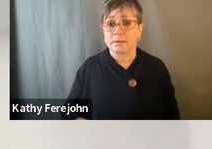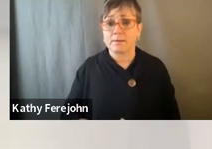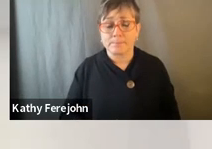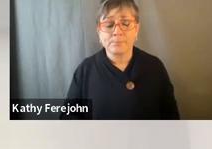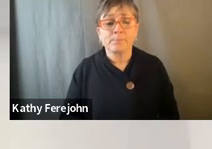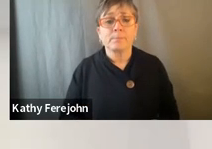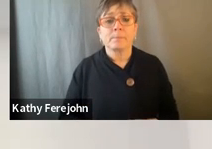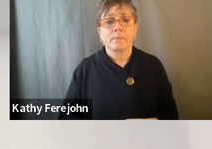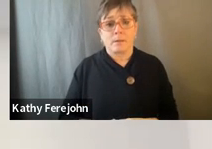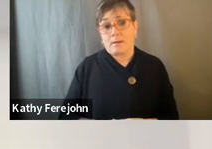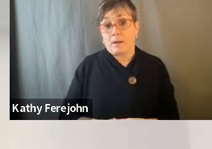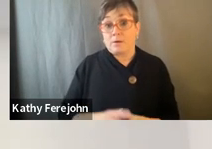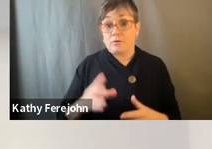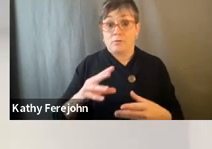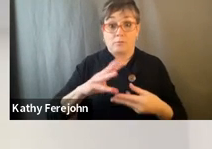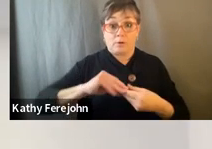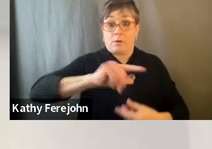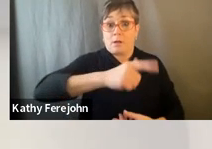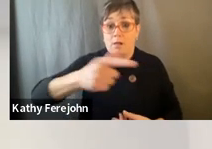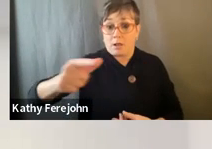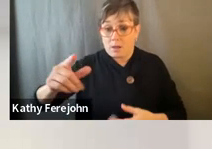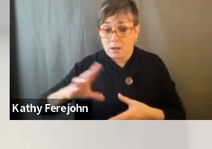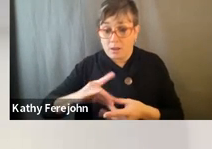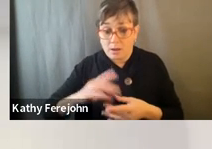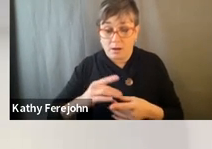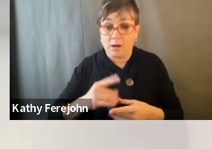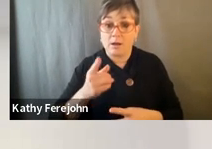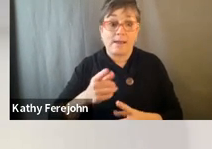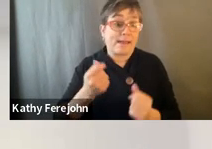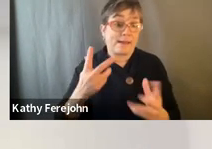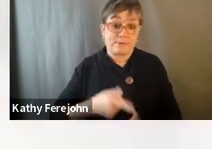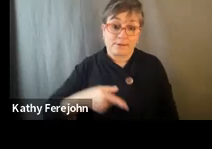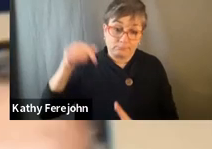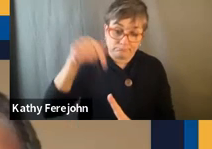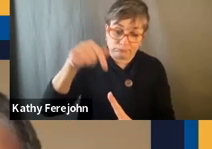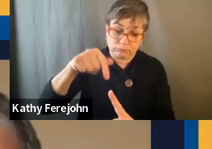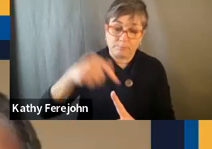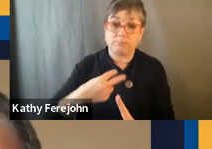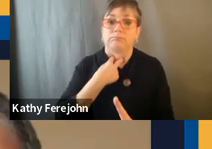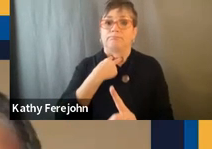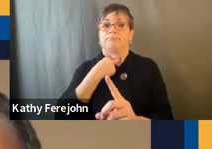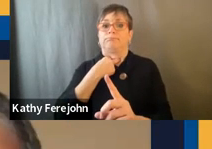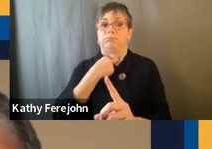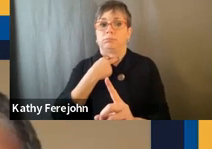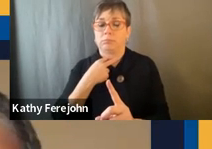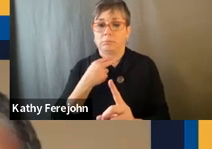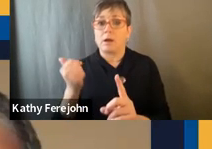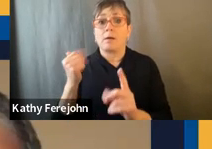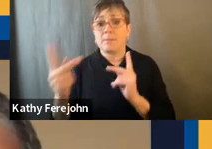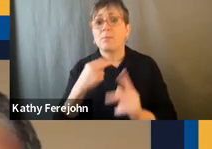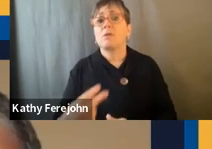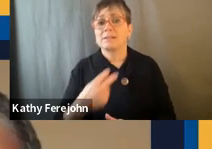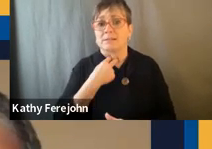to is one word, and it's stranded. People have been stranded. Transportation access is key